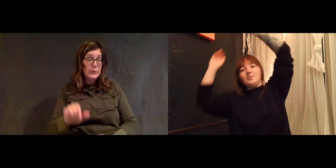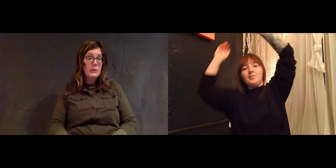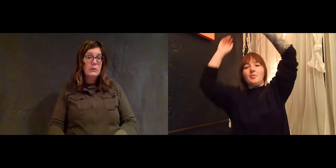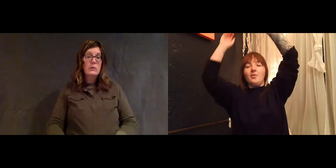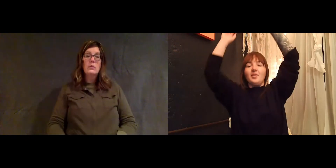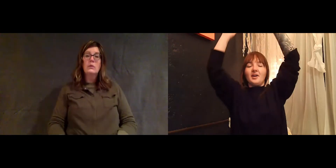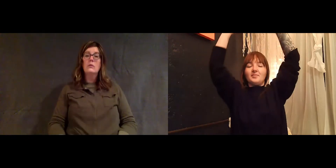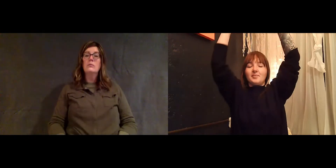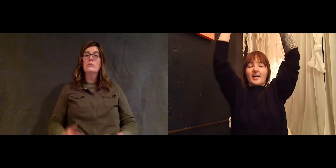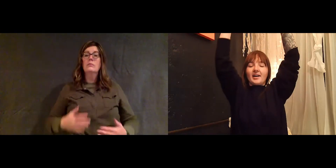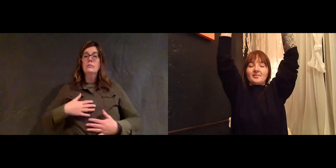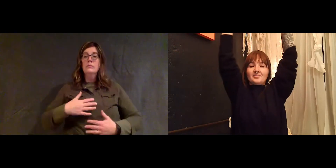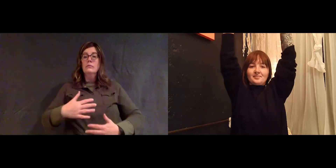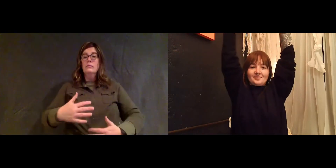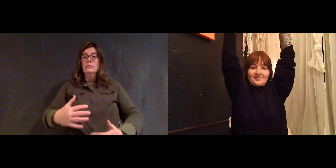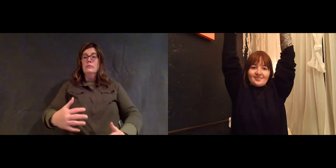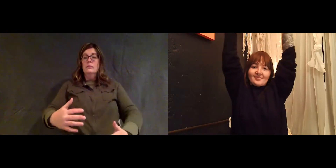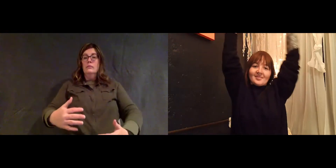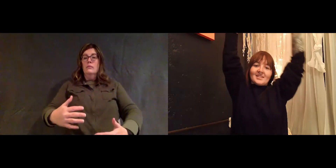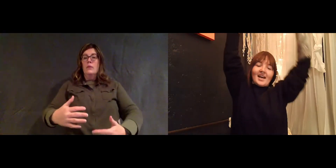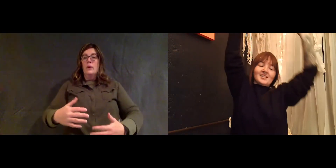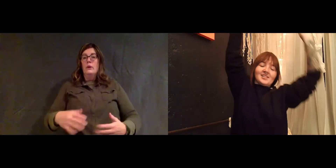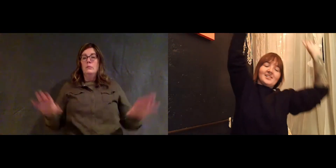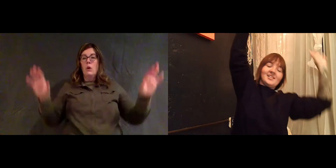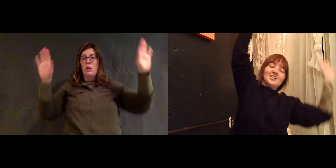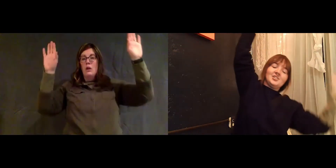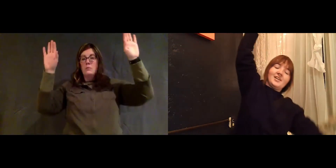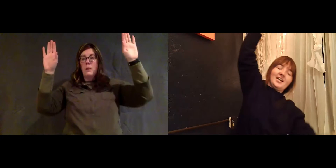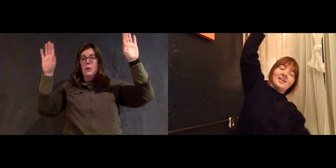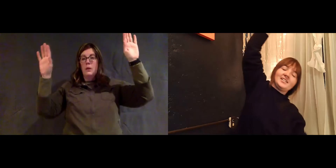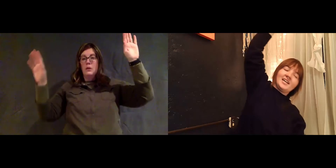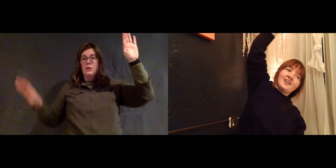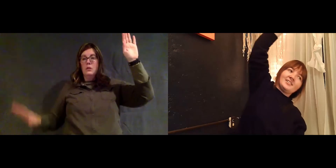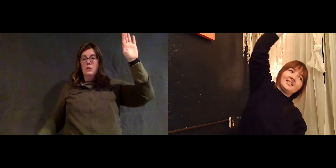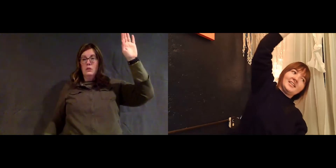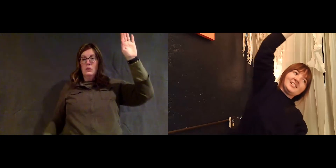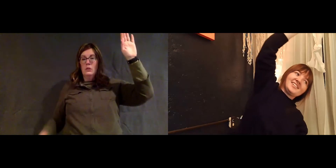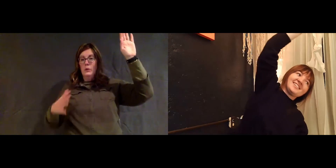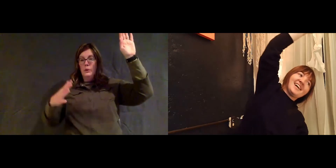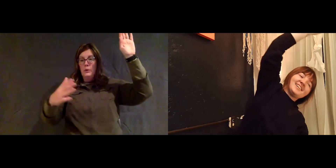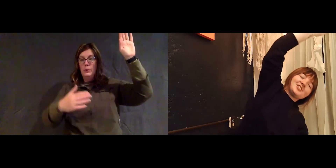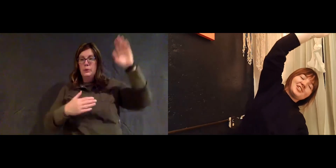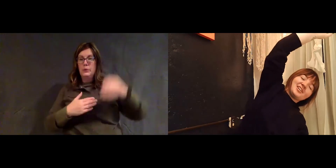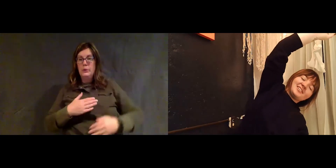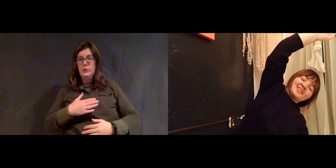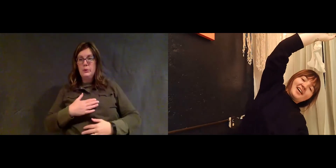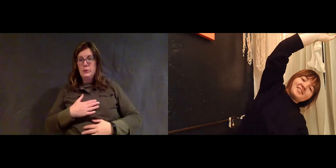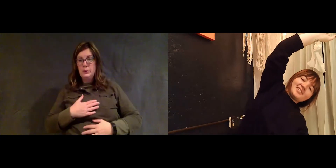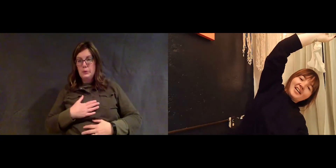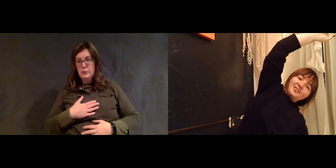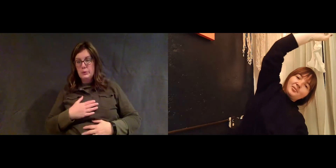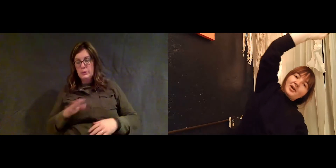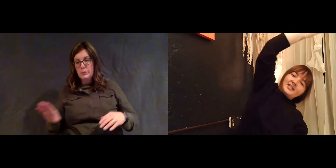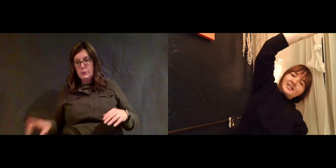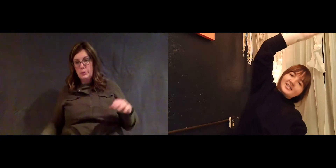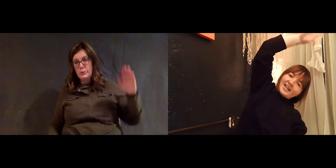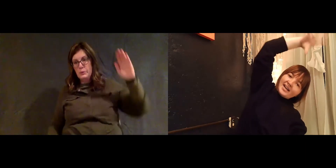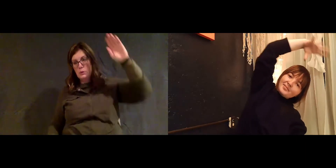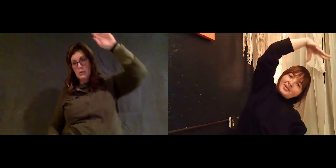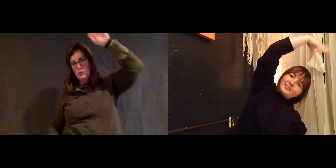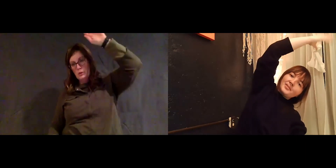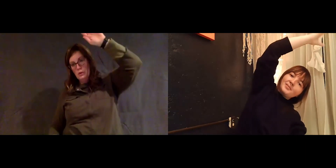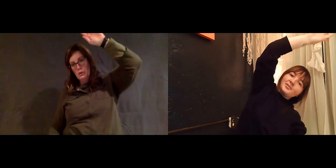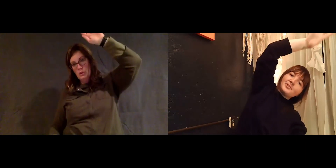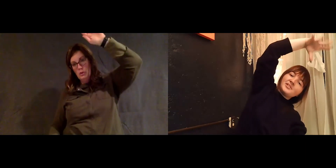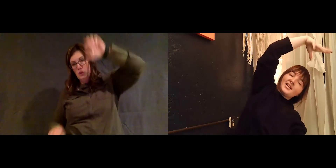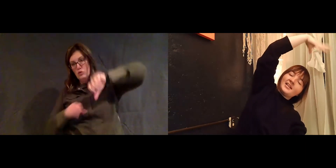Inhale, bring both arms back up. Exhale, set your right hand down, lean to the right, stretch out the left side of your body this